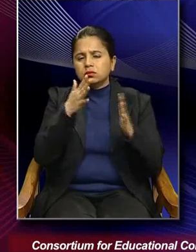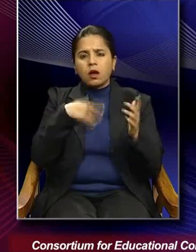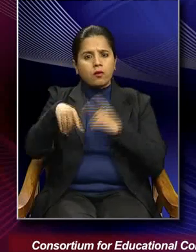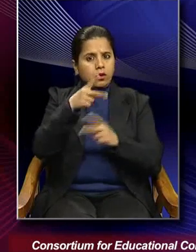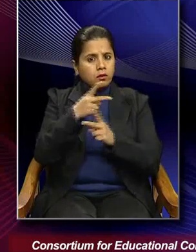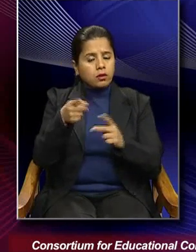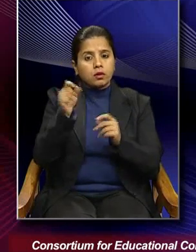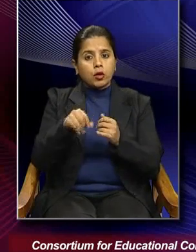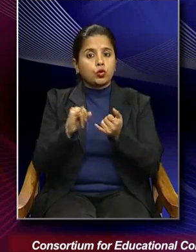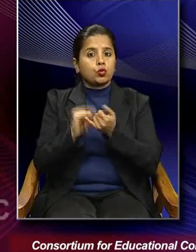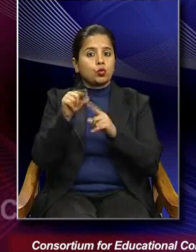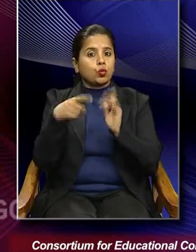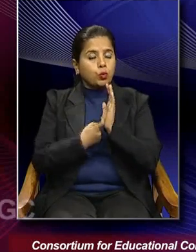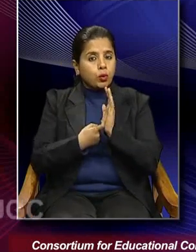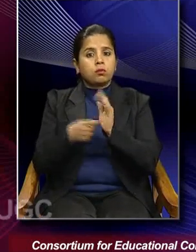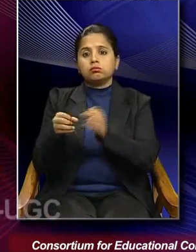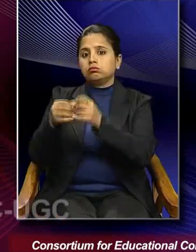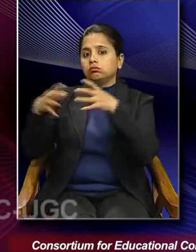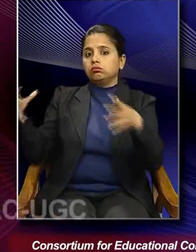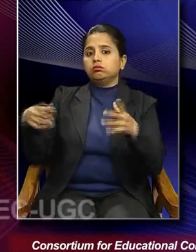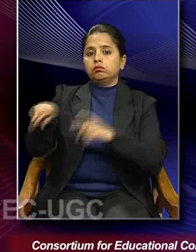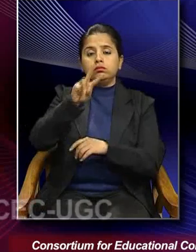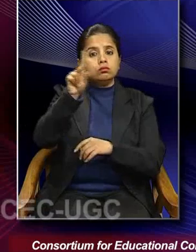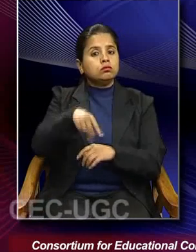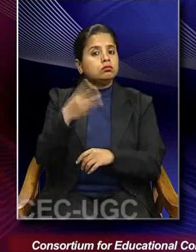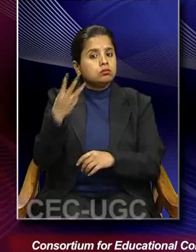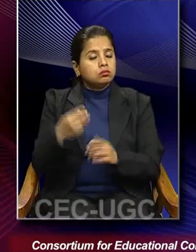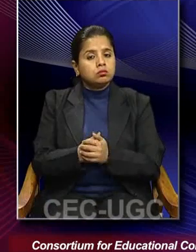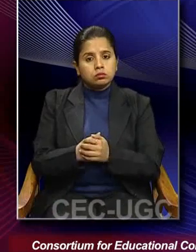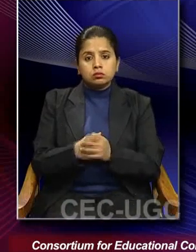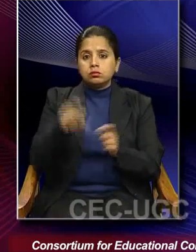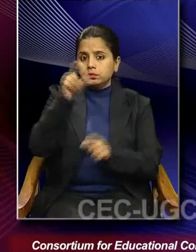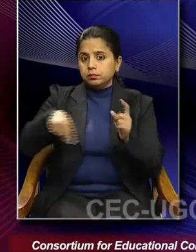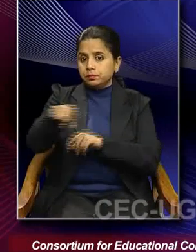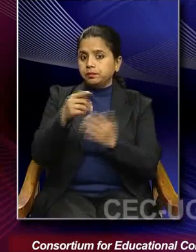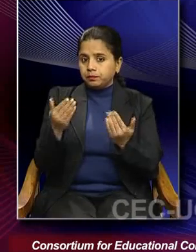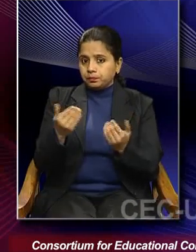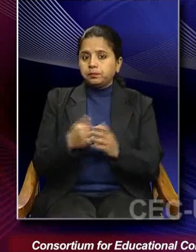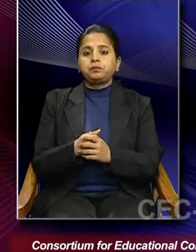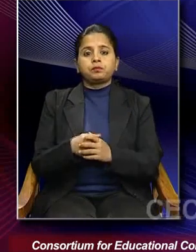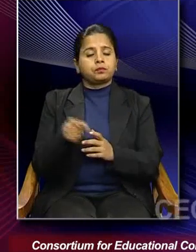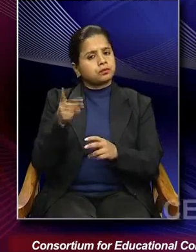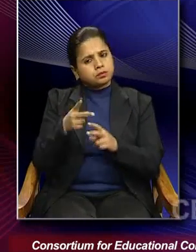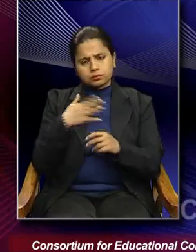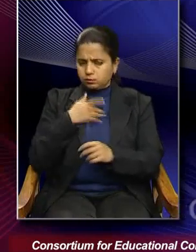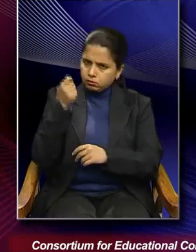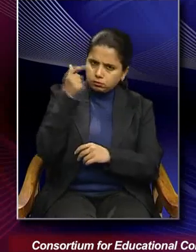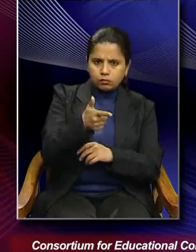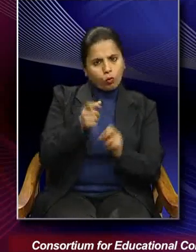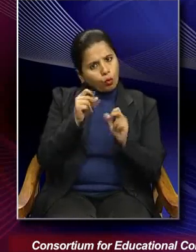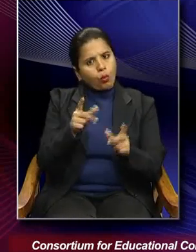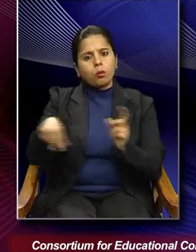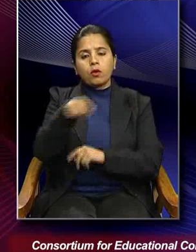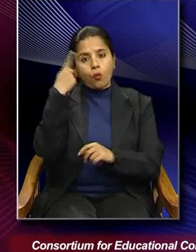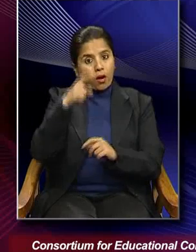case where people, 2/3 of the majority is there and people are willing to pay for